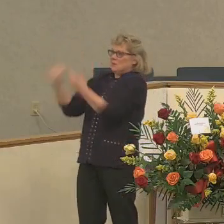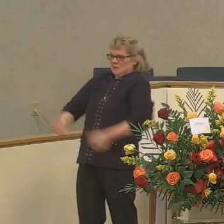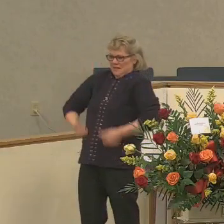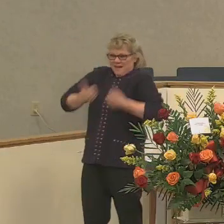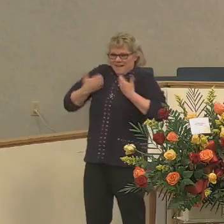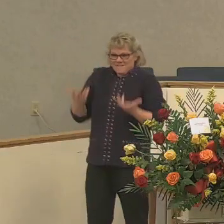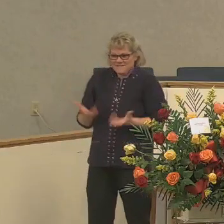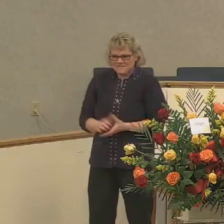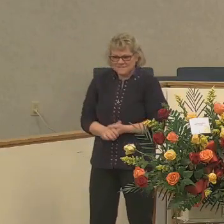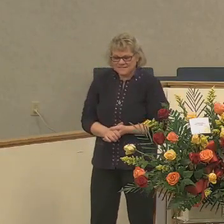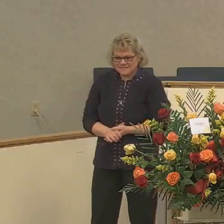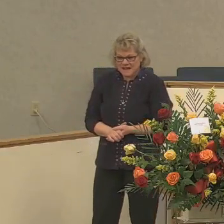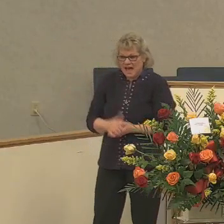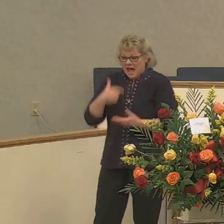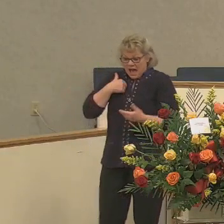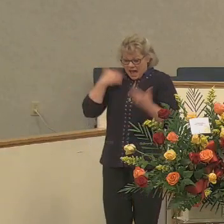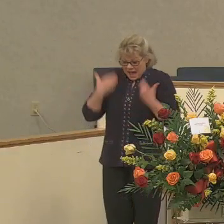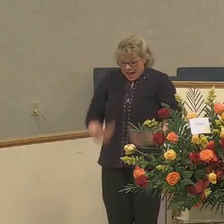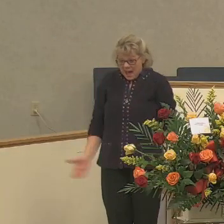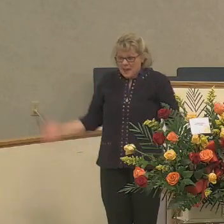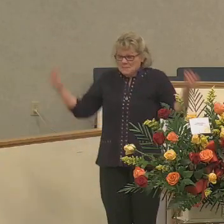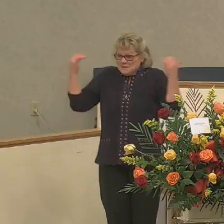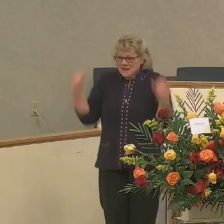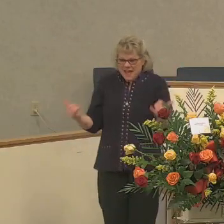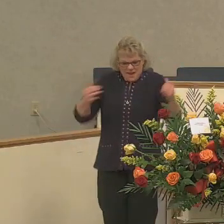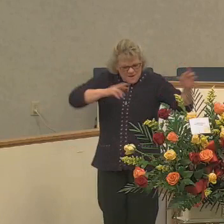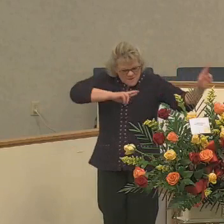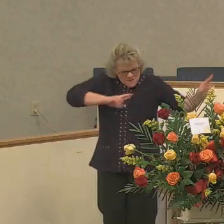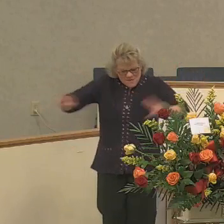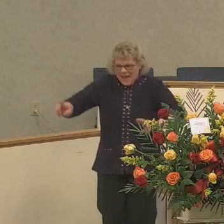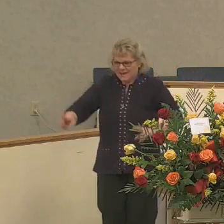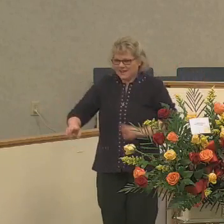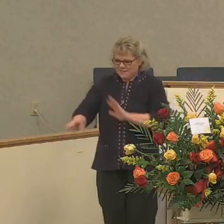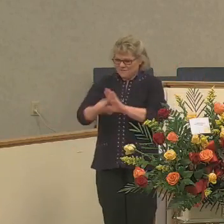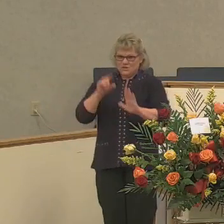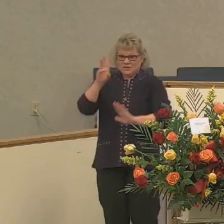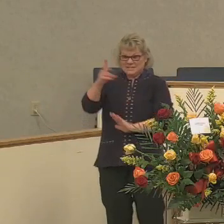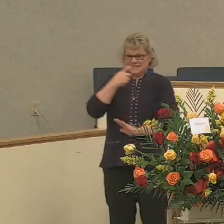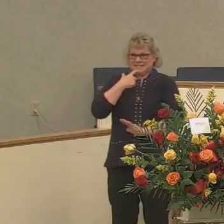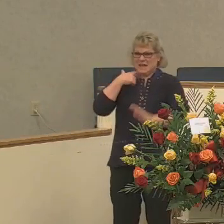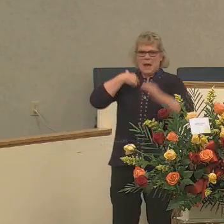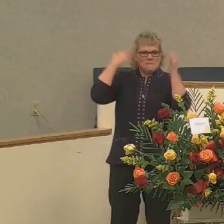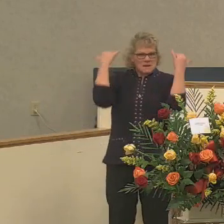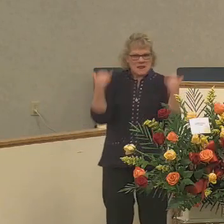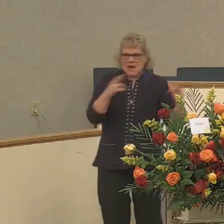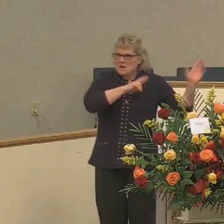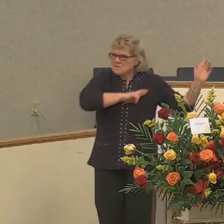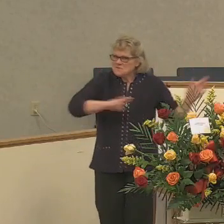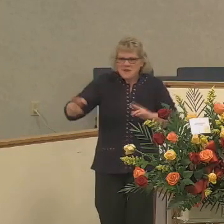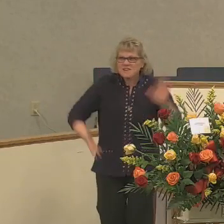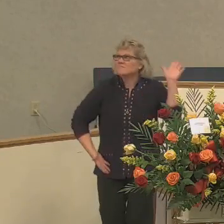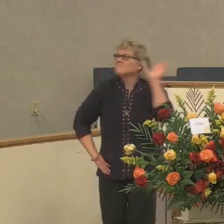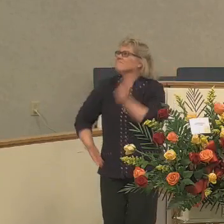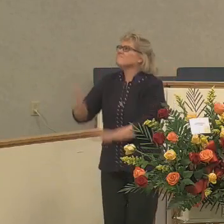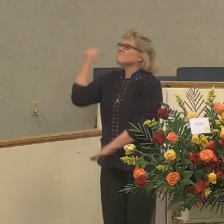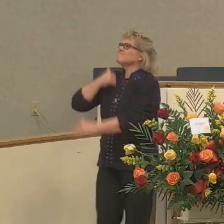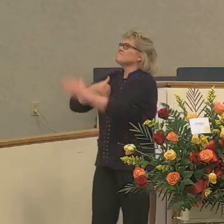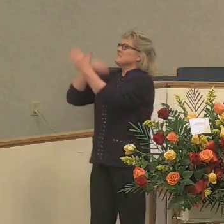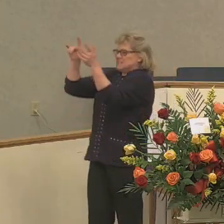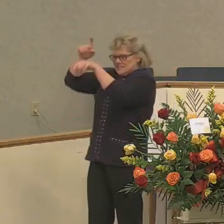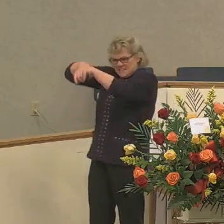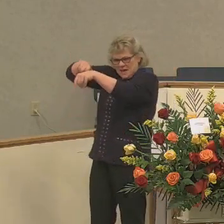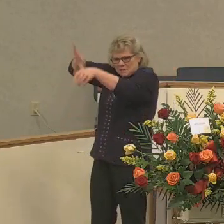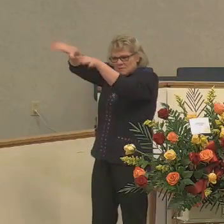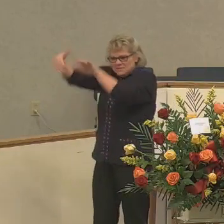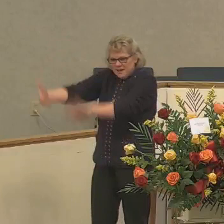Verse 6 says, for I am now ready. I'm ready to be offered up. It's time for me to die,